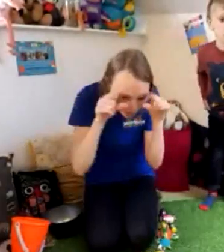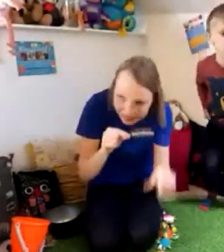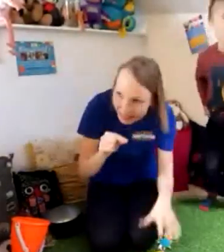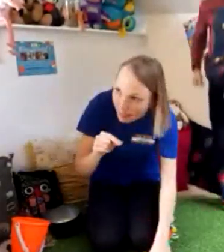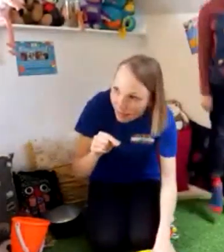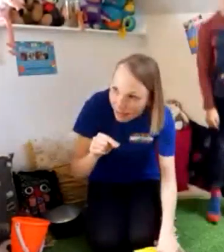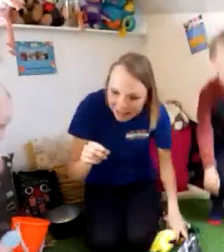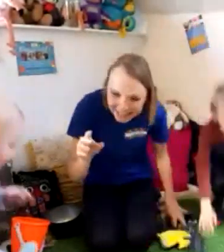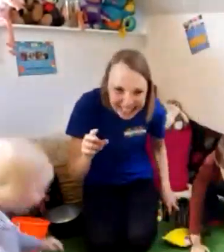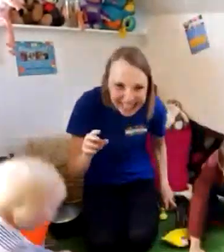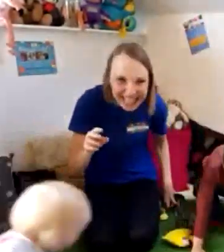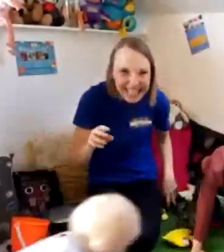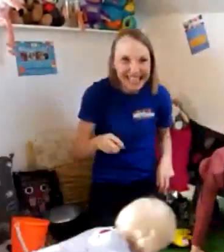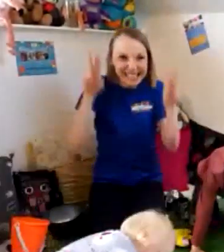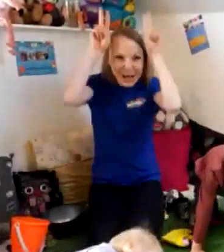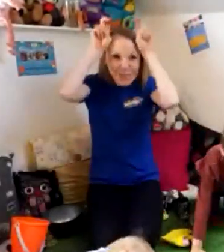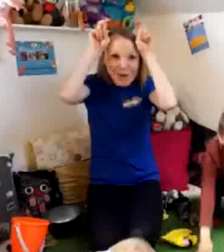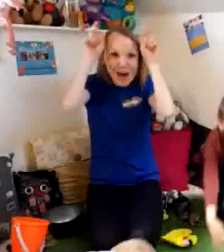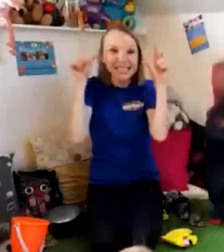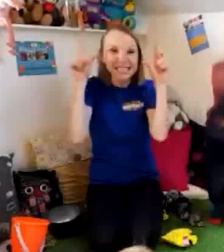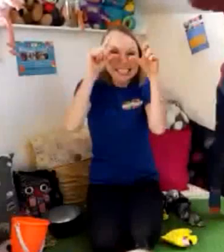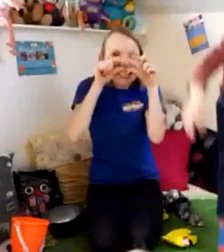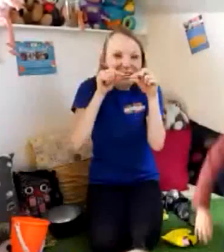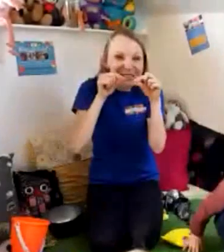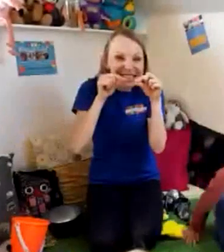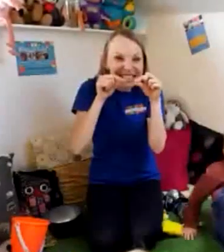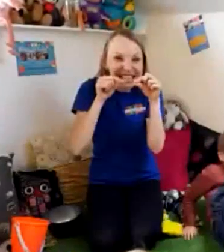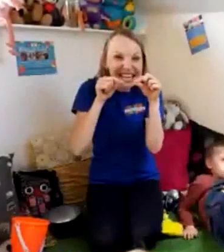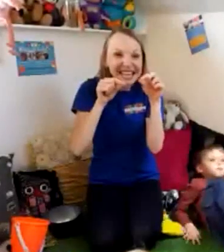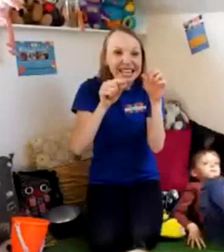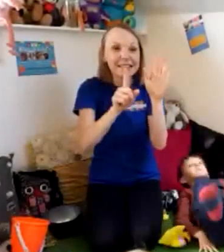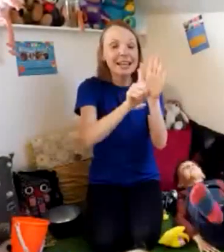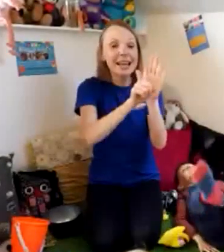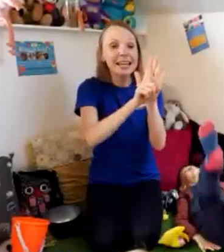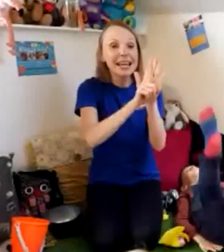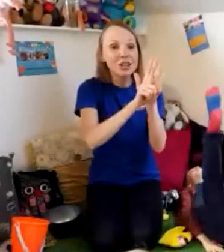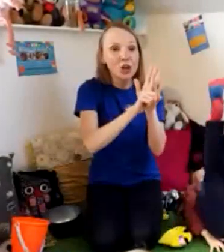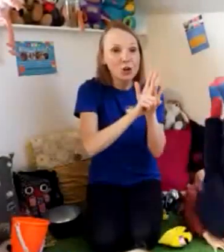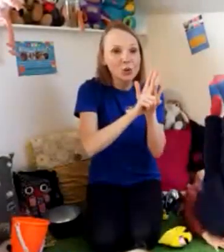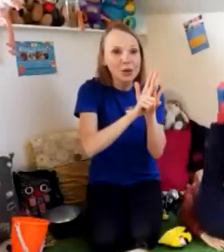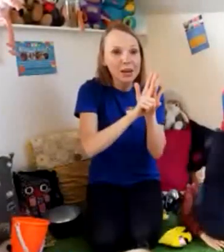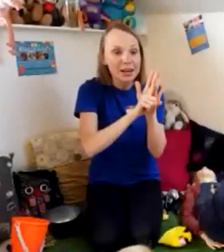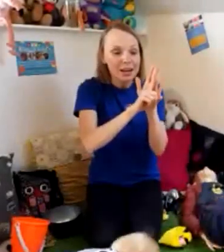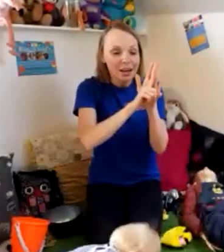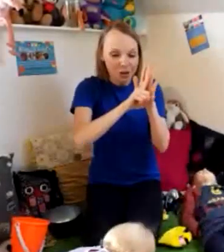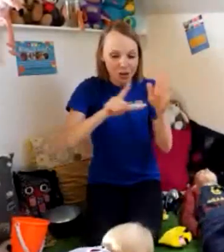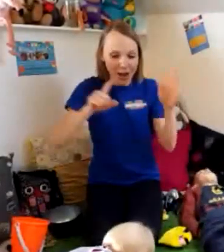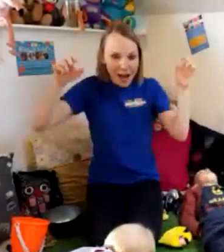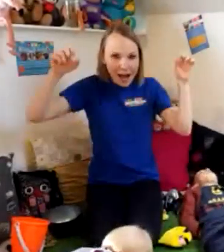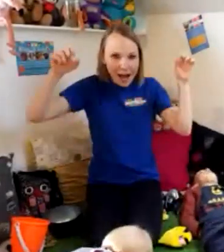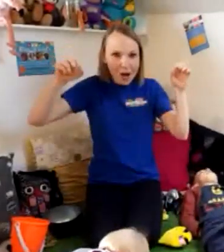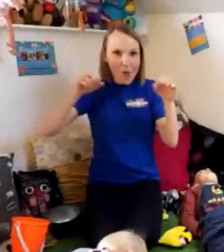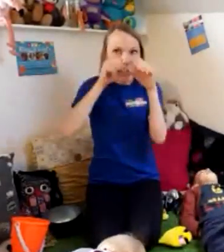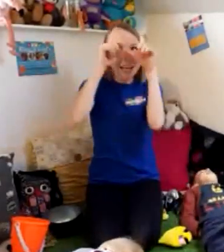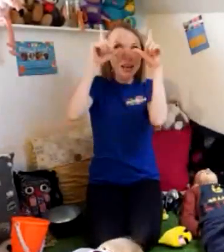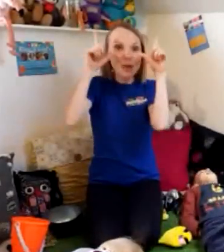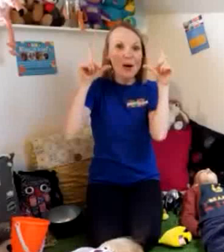sleep. See the little bunnies sleeping till it's nearly noon. Shall we